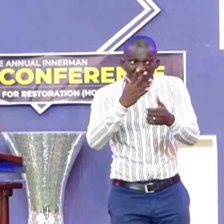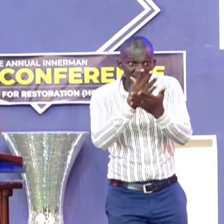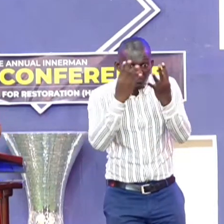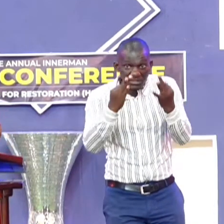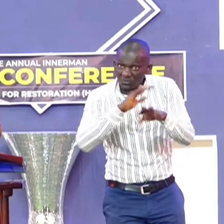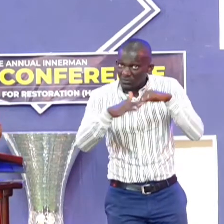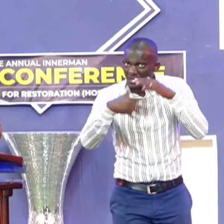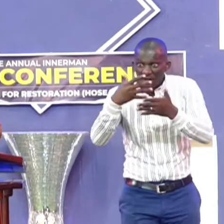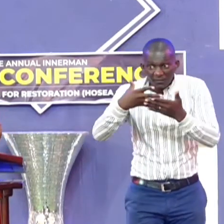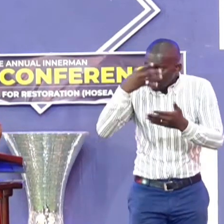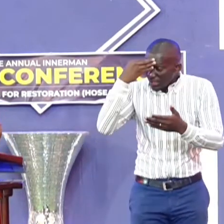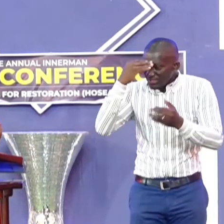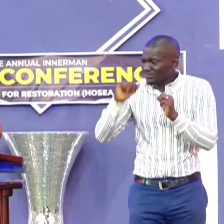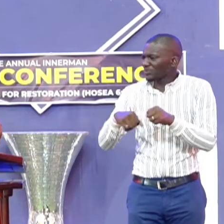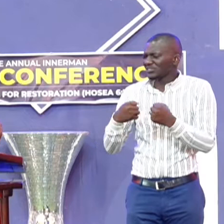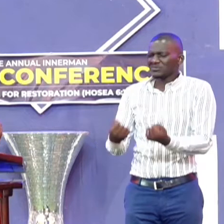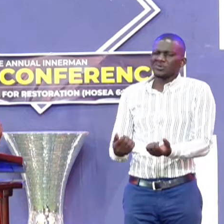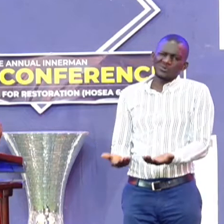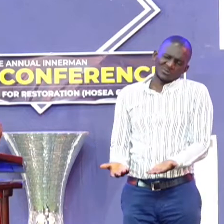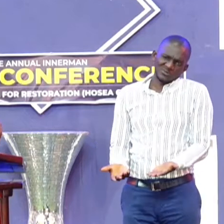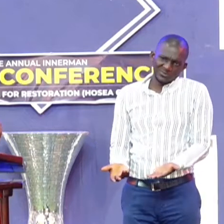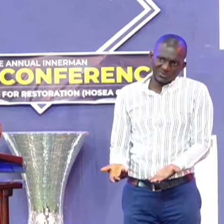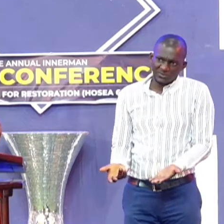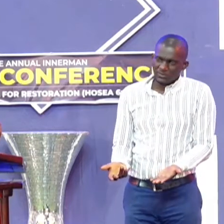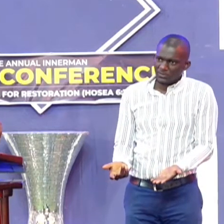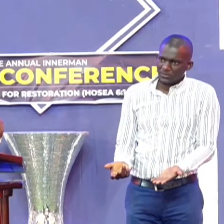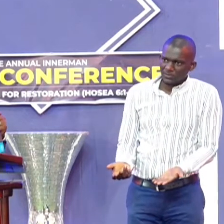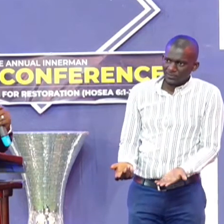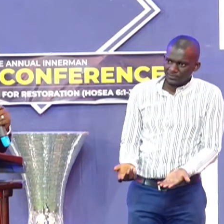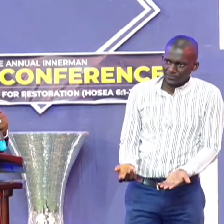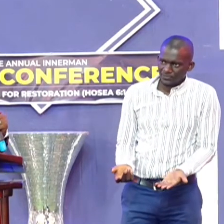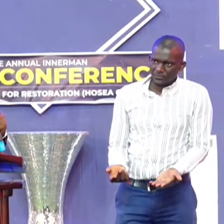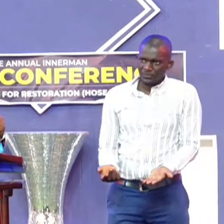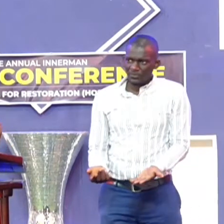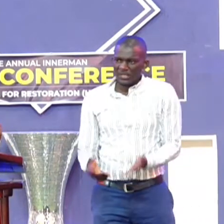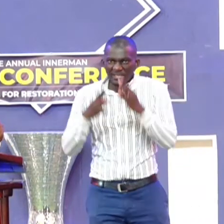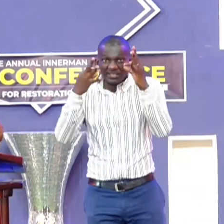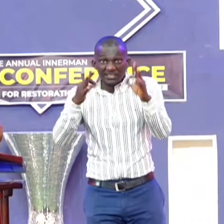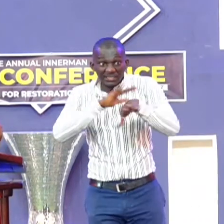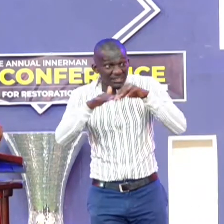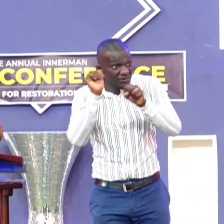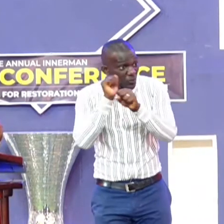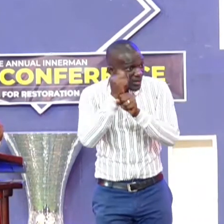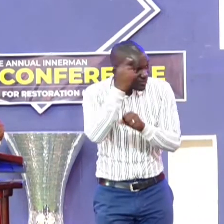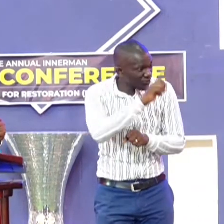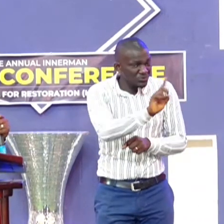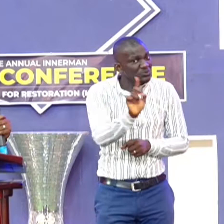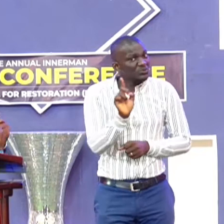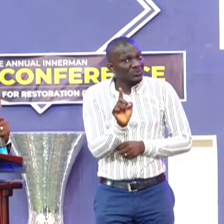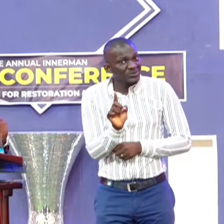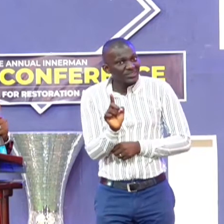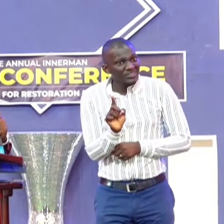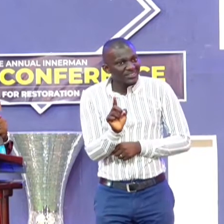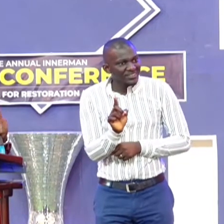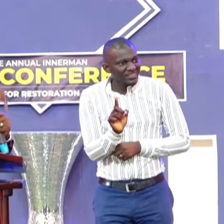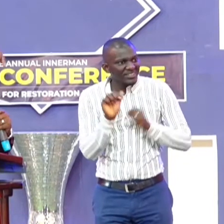You will mark this. You can never speak what you've not learned. Ebitakukoledde. Things that have not worked for you.